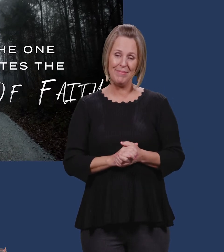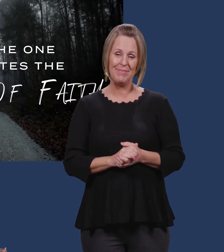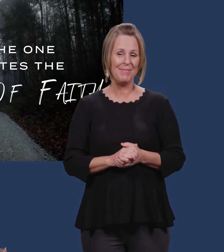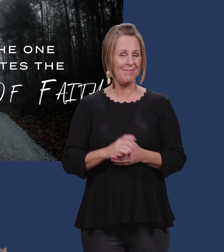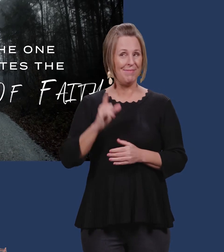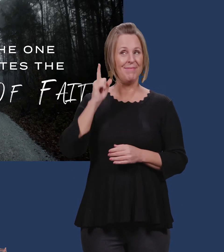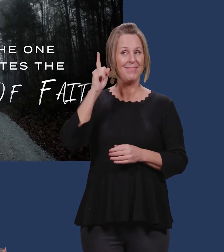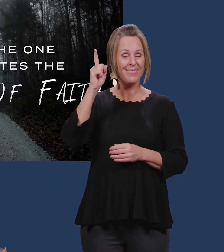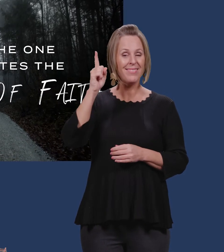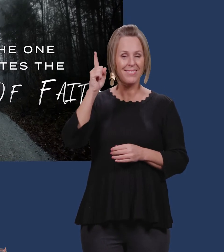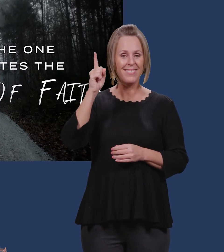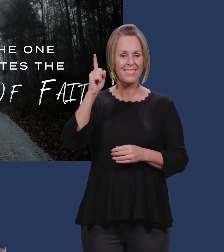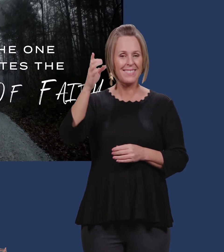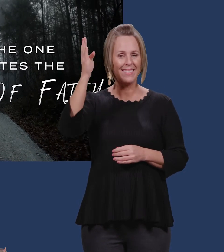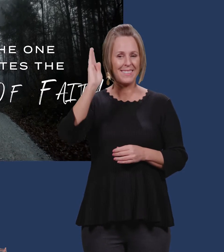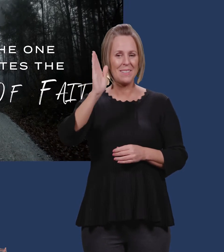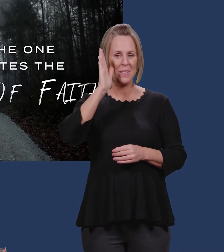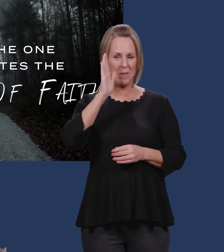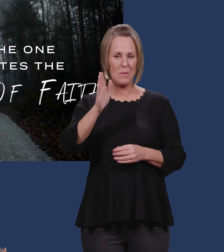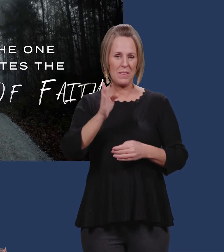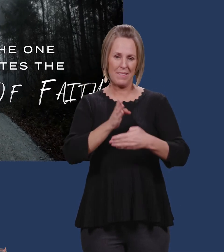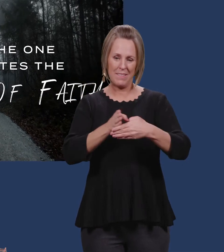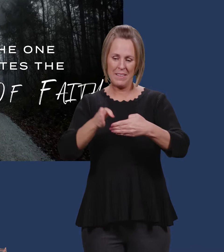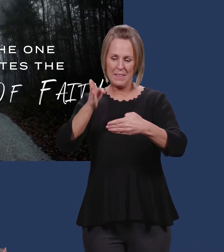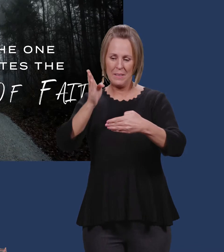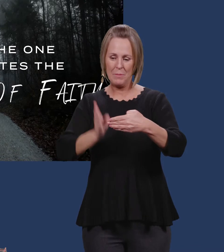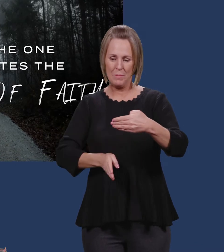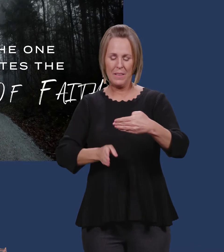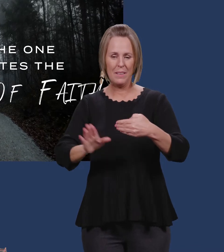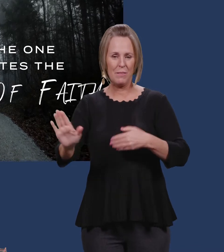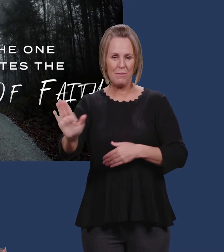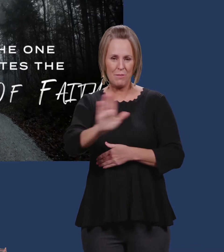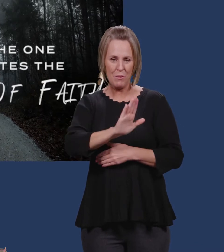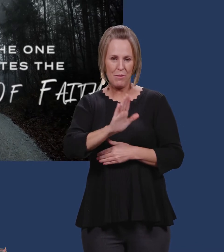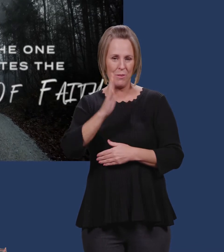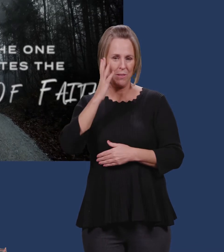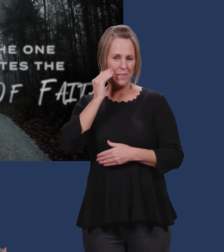And he is the one who completes the journey of faith.